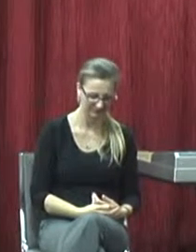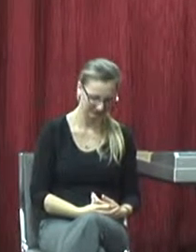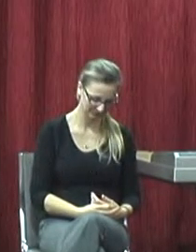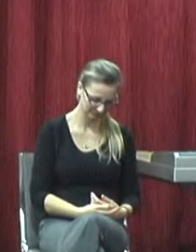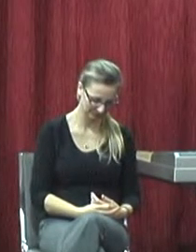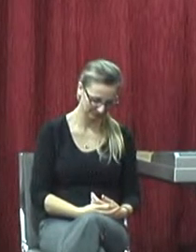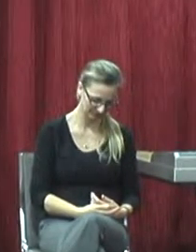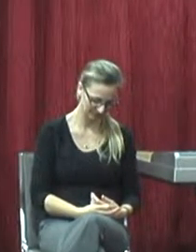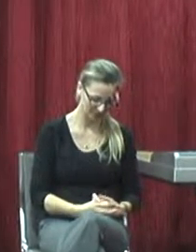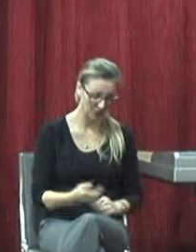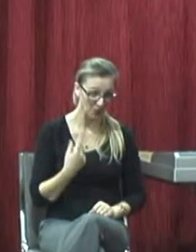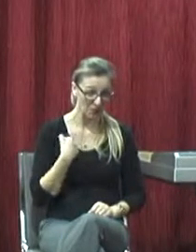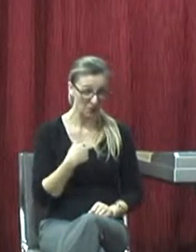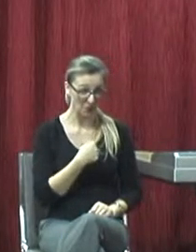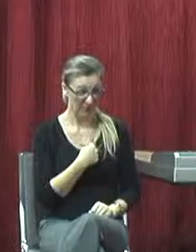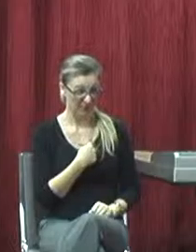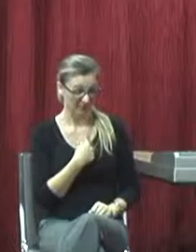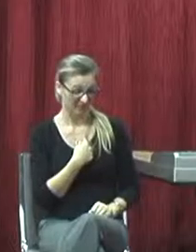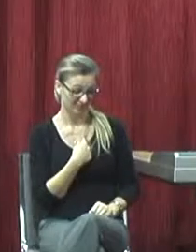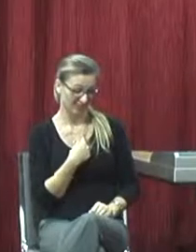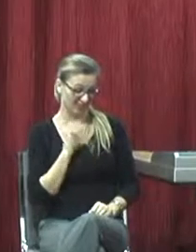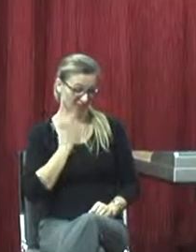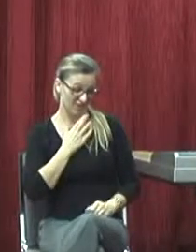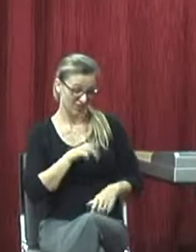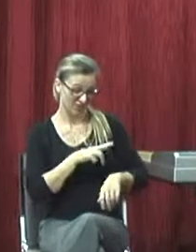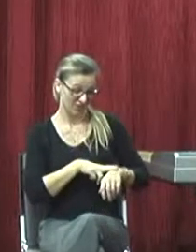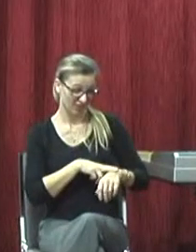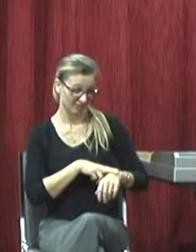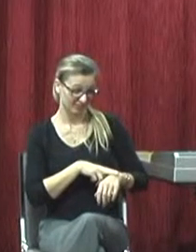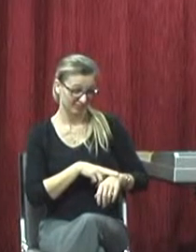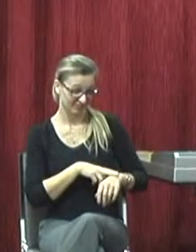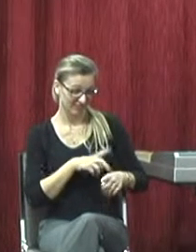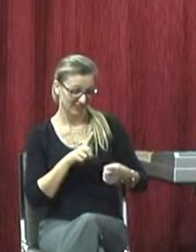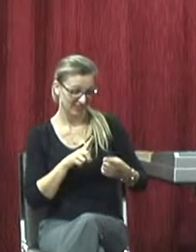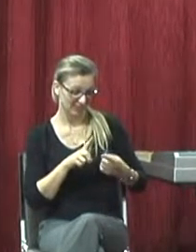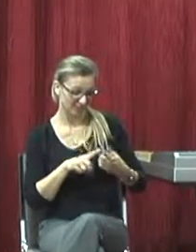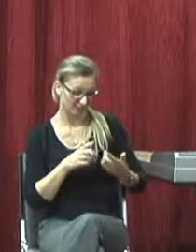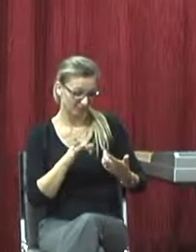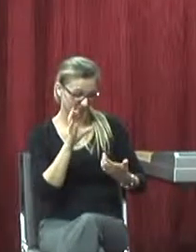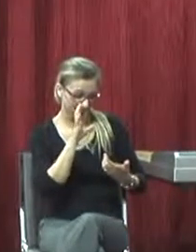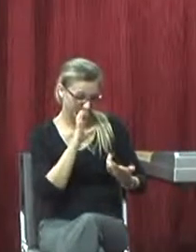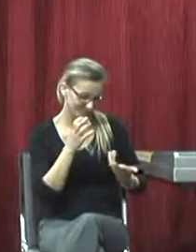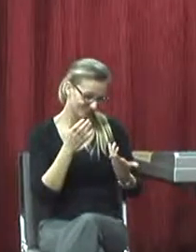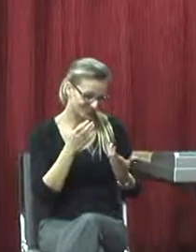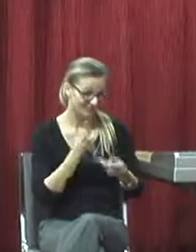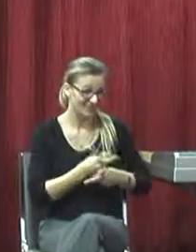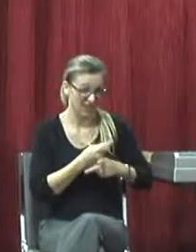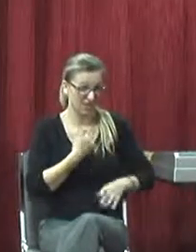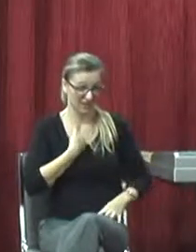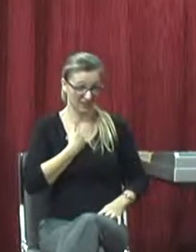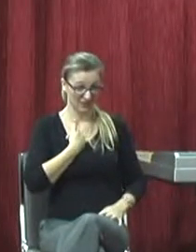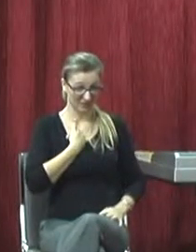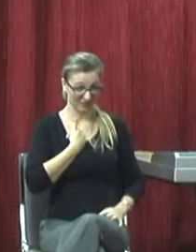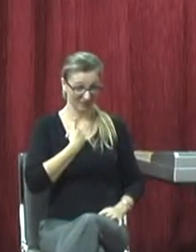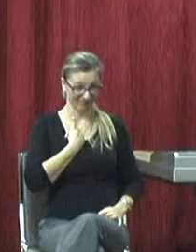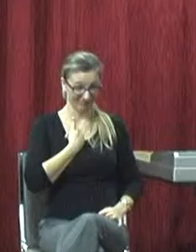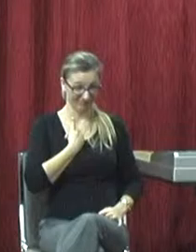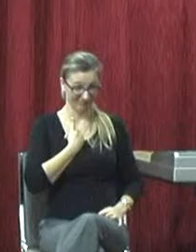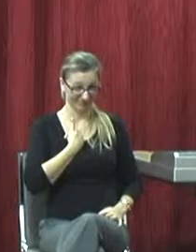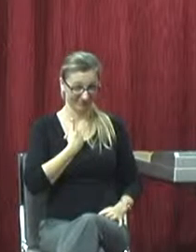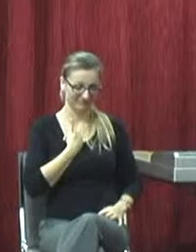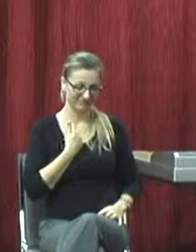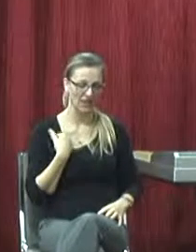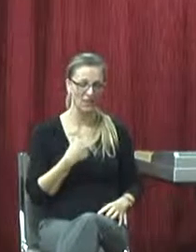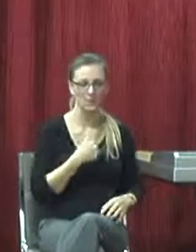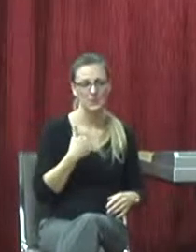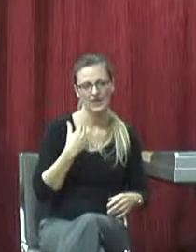automatically look out for who? Number one, right. And most of us, including me, have difficulty with